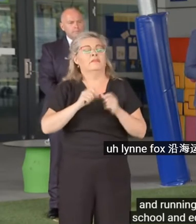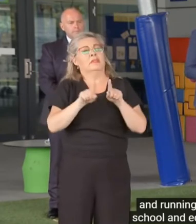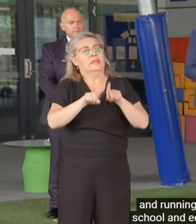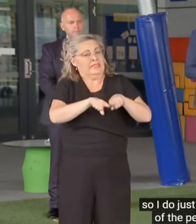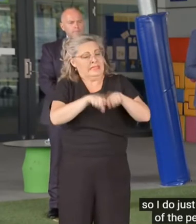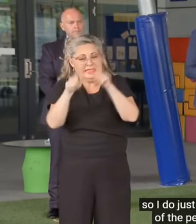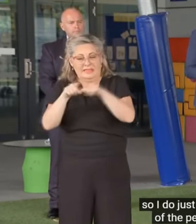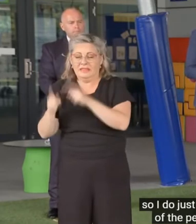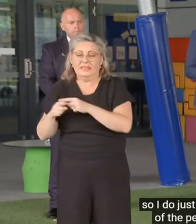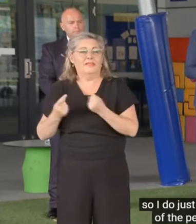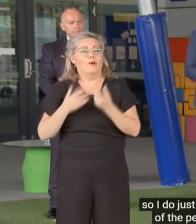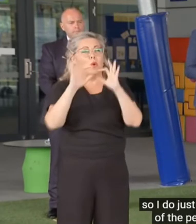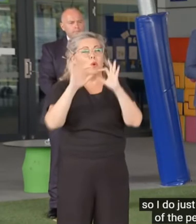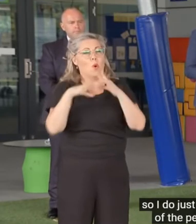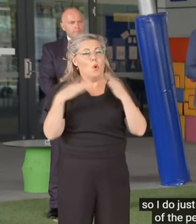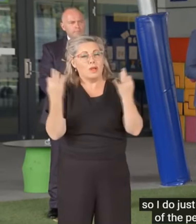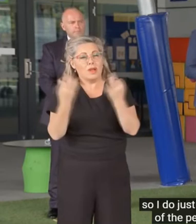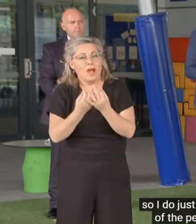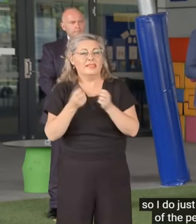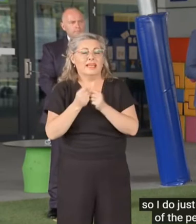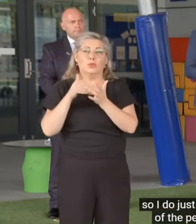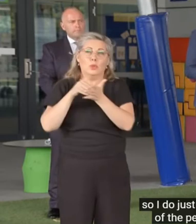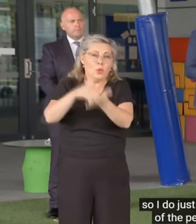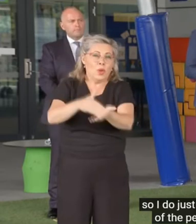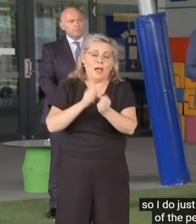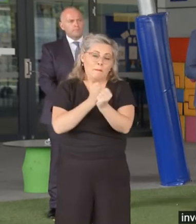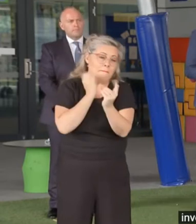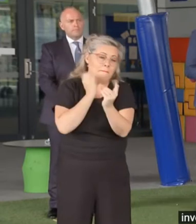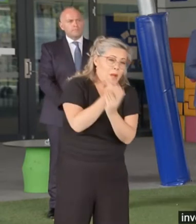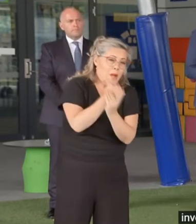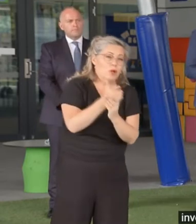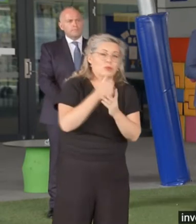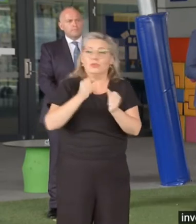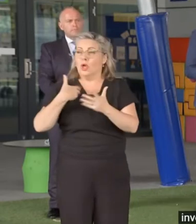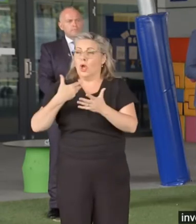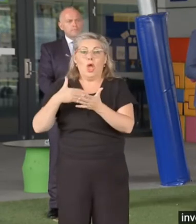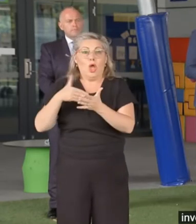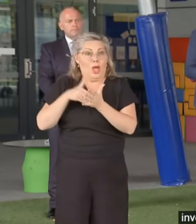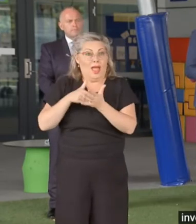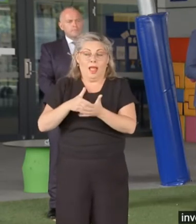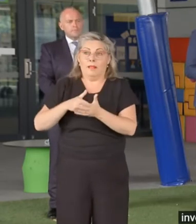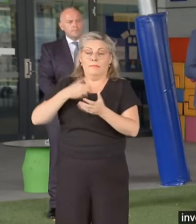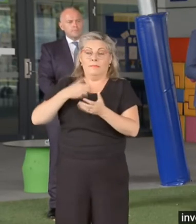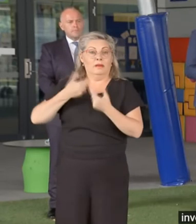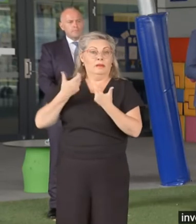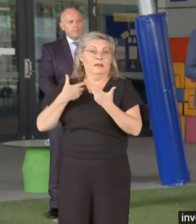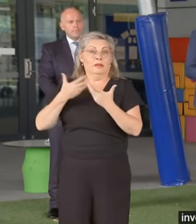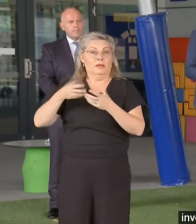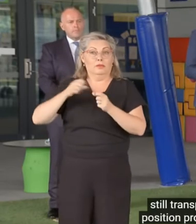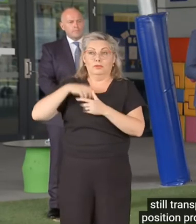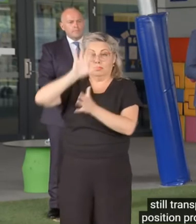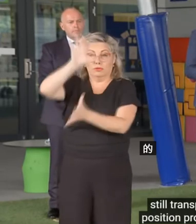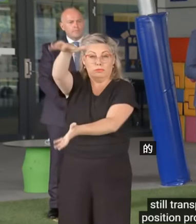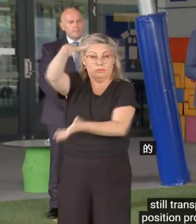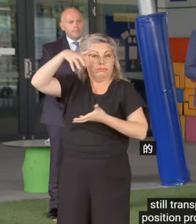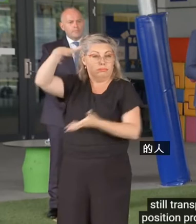COS, and also Roberts Co and Richard Crooks, who've been able to provide some forklift drivers to help with warehouse operations, and of course all our education